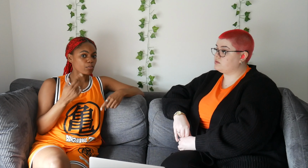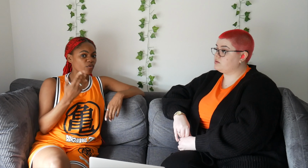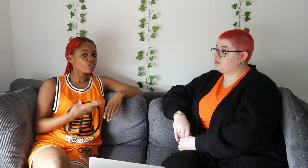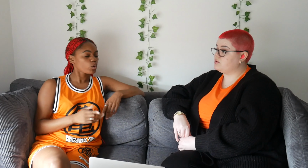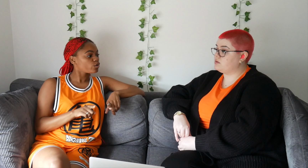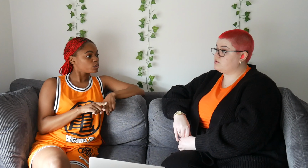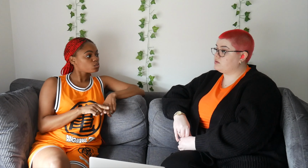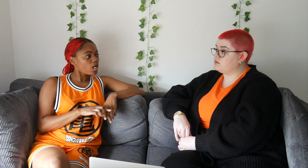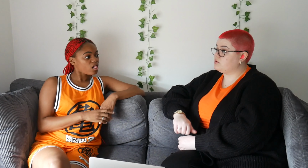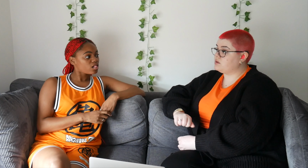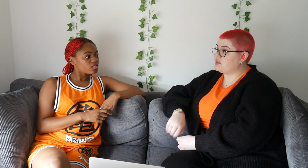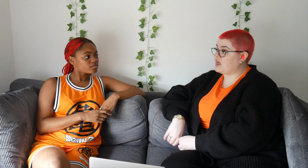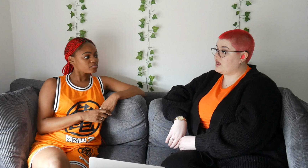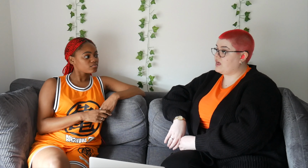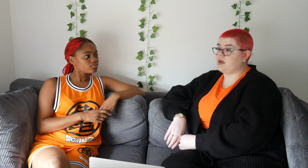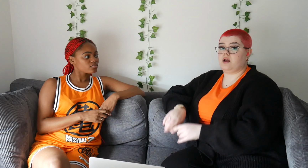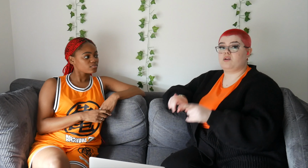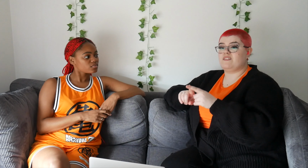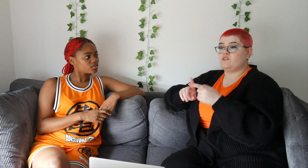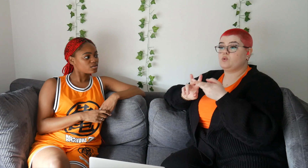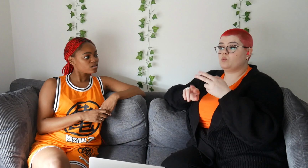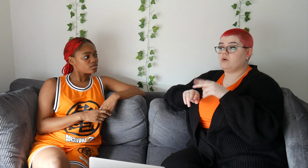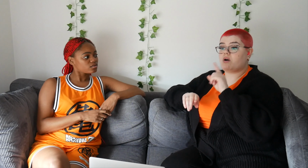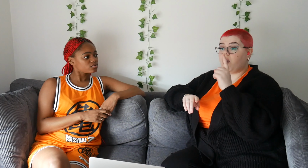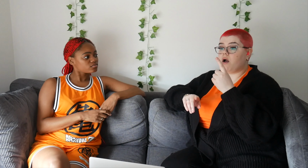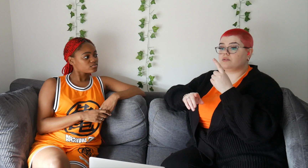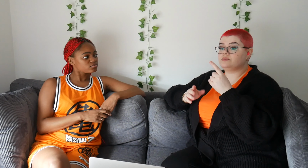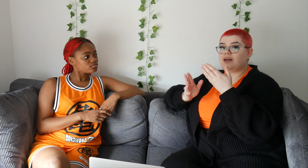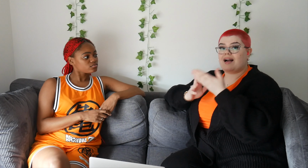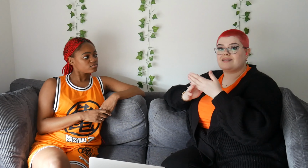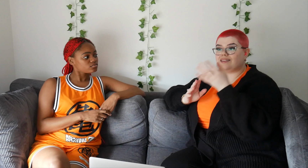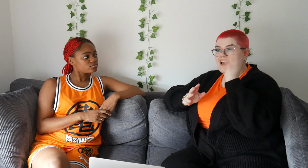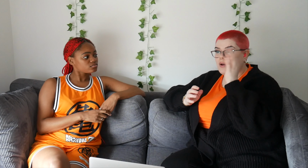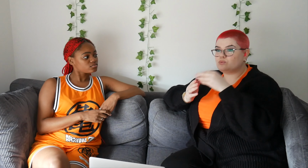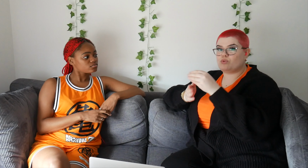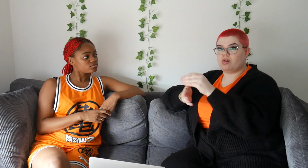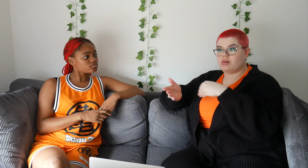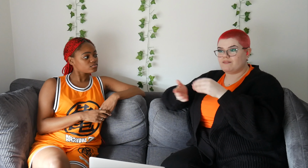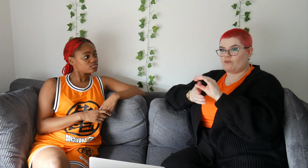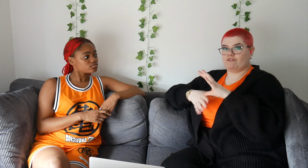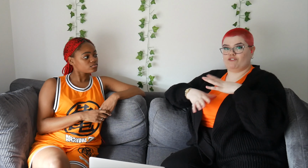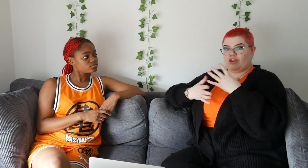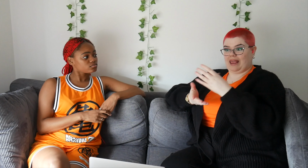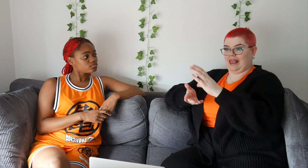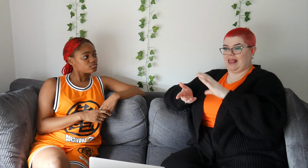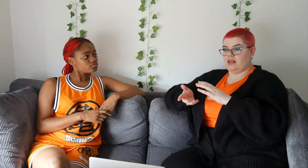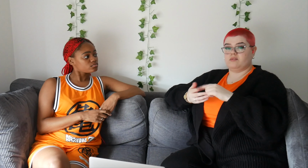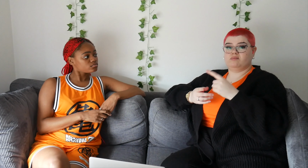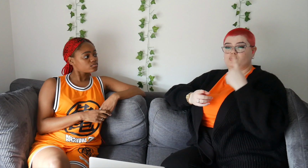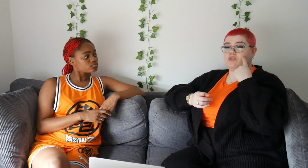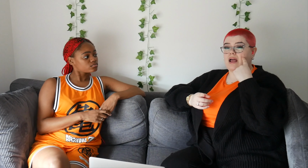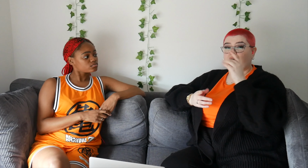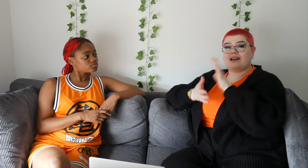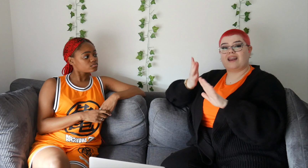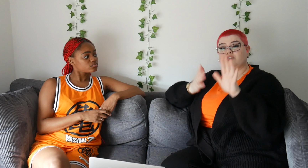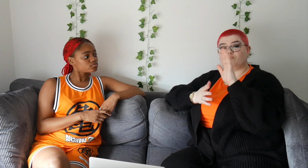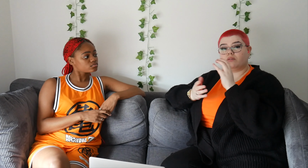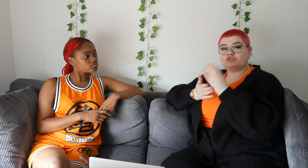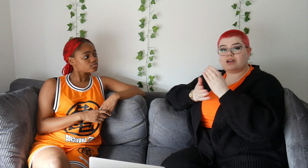you as well. Yeah. If you can't access the council funds or get it for free,